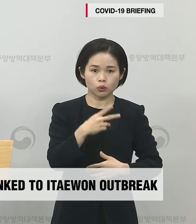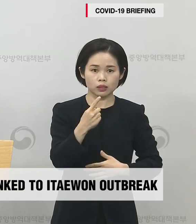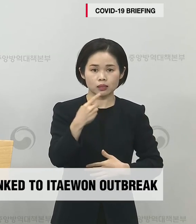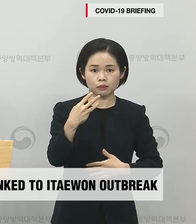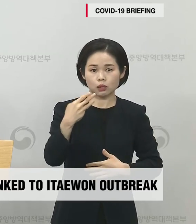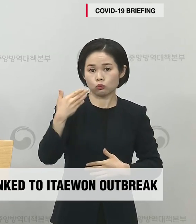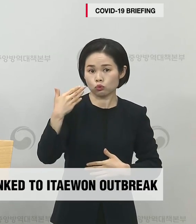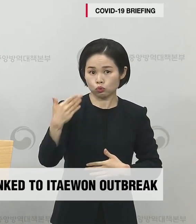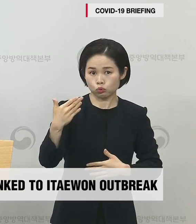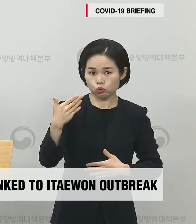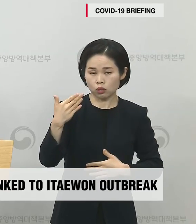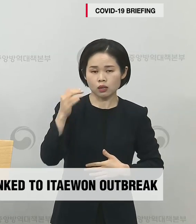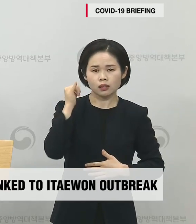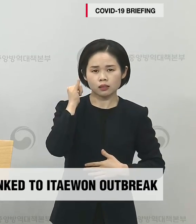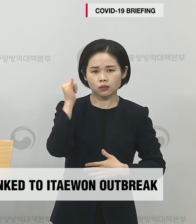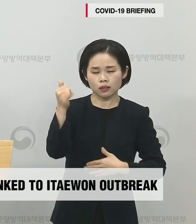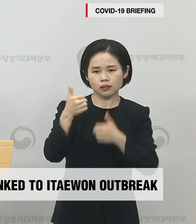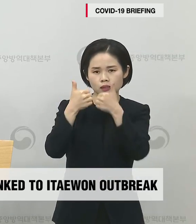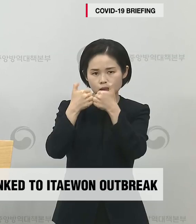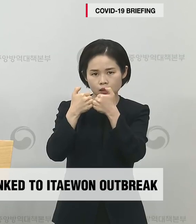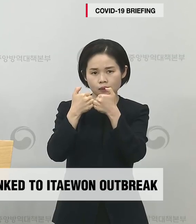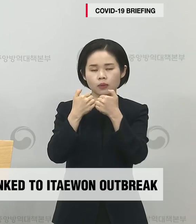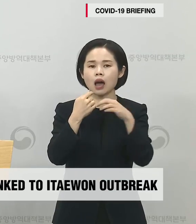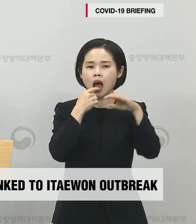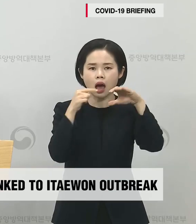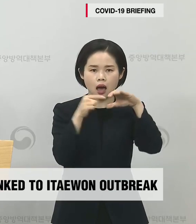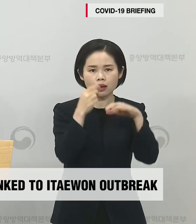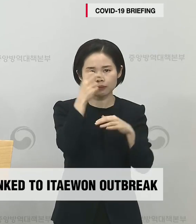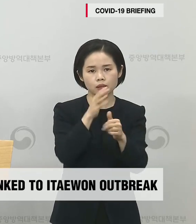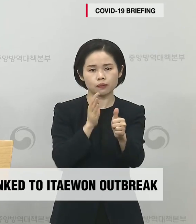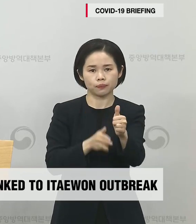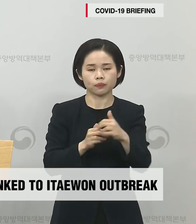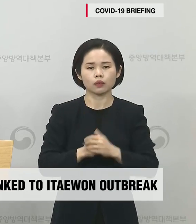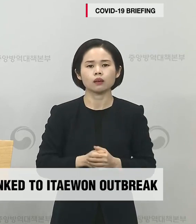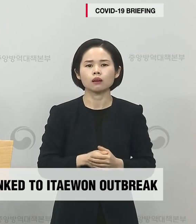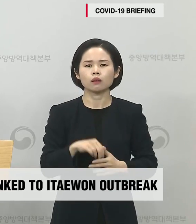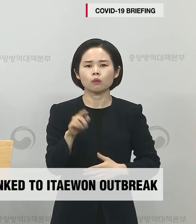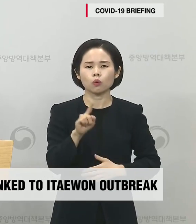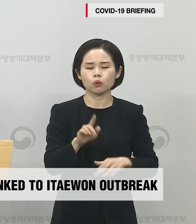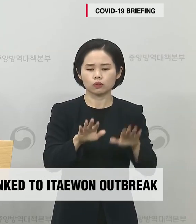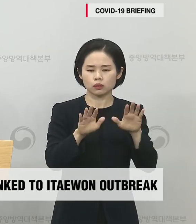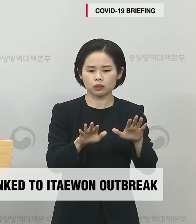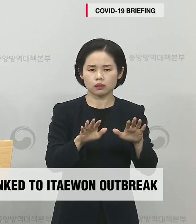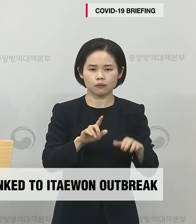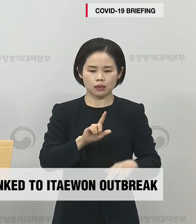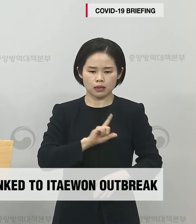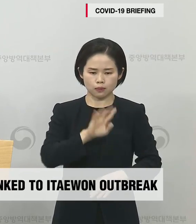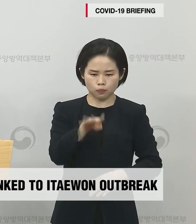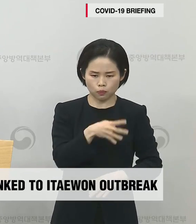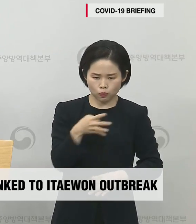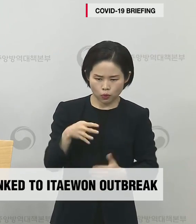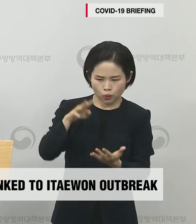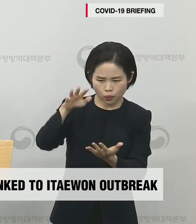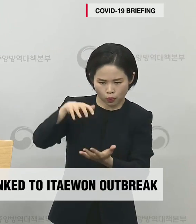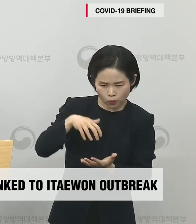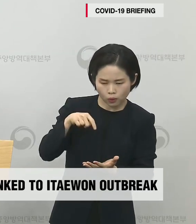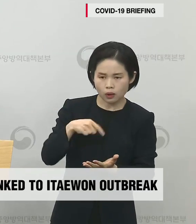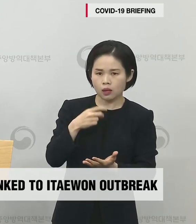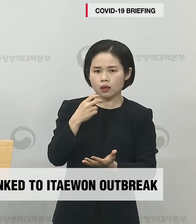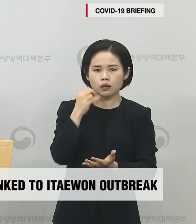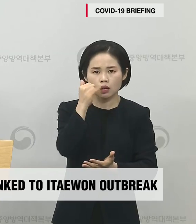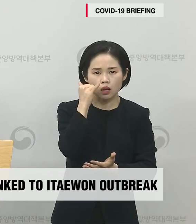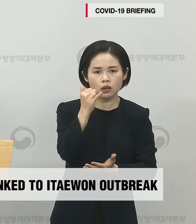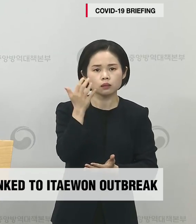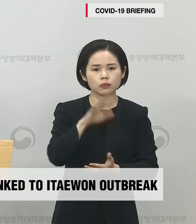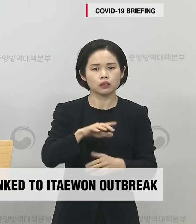time, you should also get tested as soon as possible, and please consult with the public health center. We